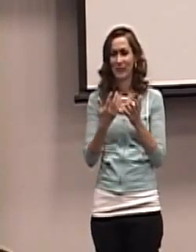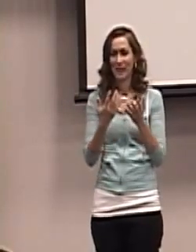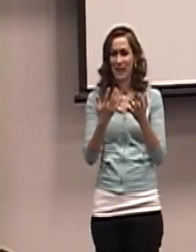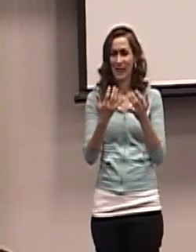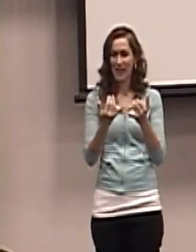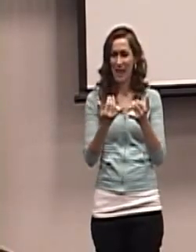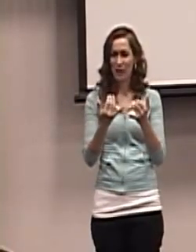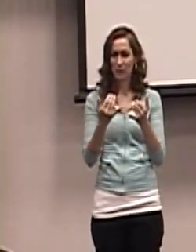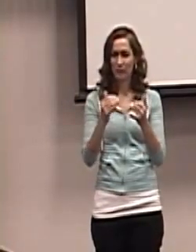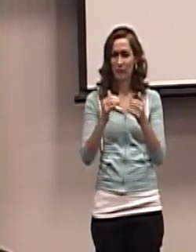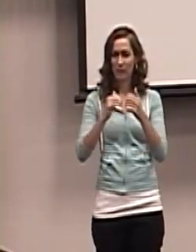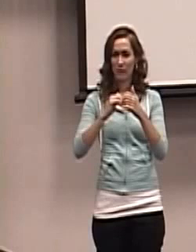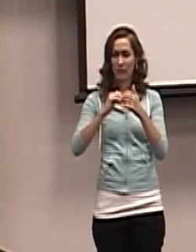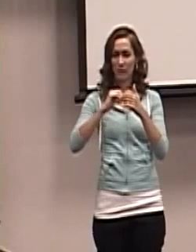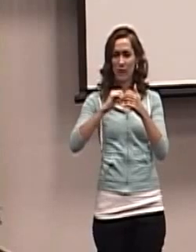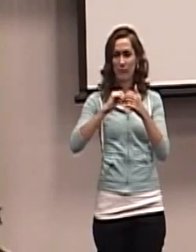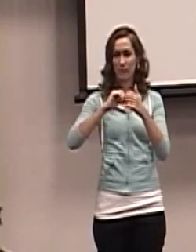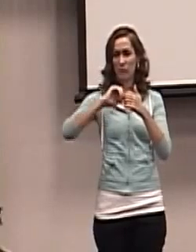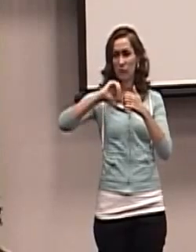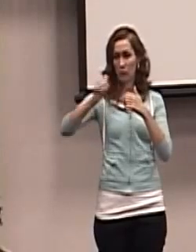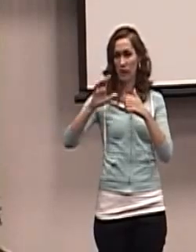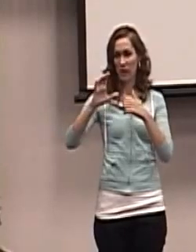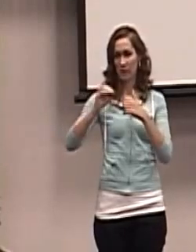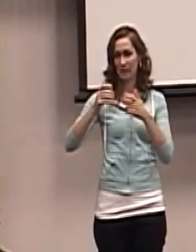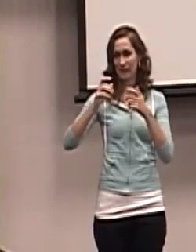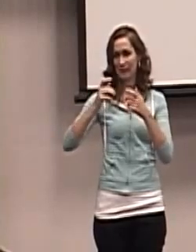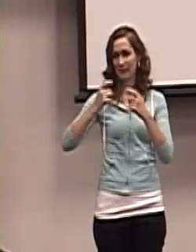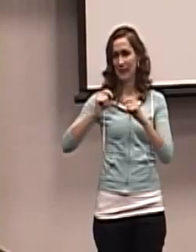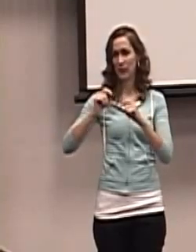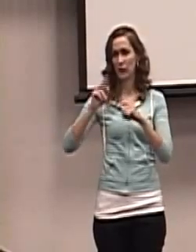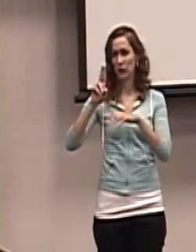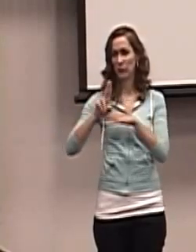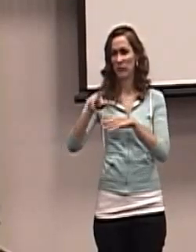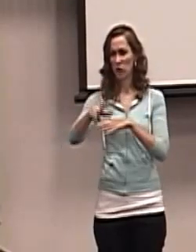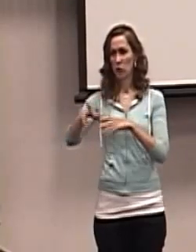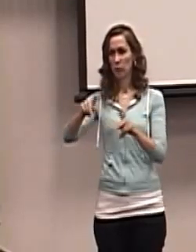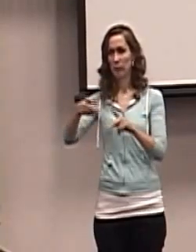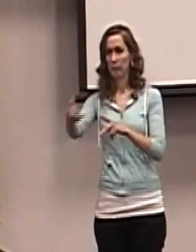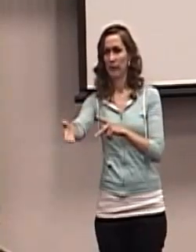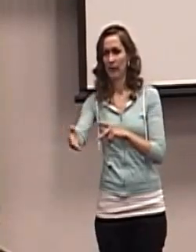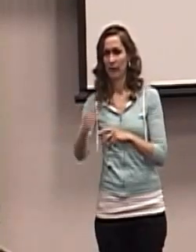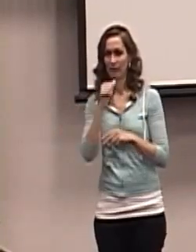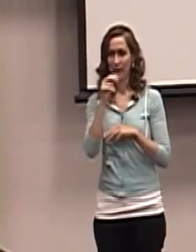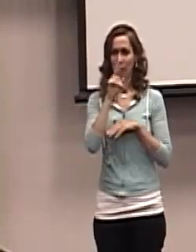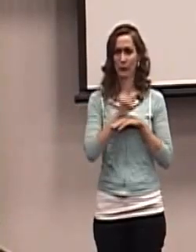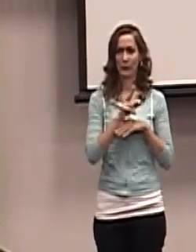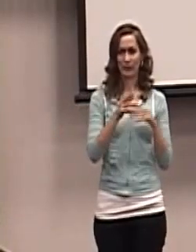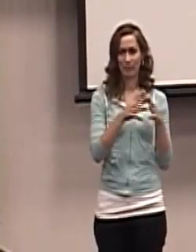There's there's avenues for those who would like to go into, say, journalism or TV reporting.